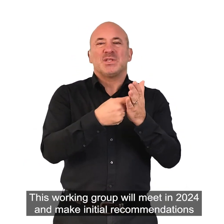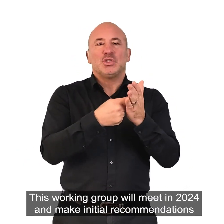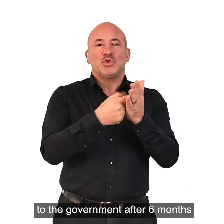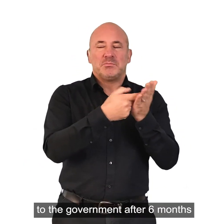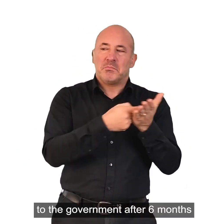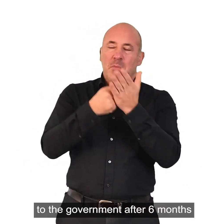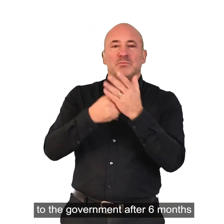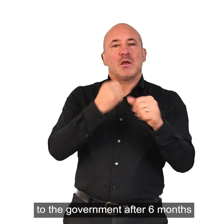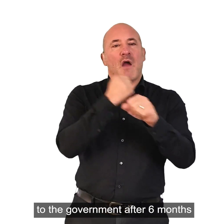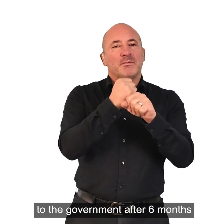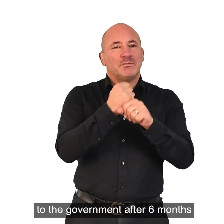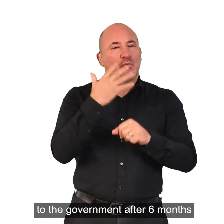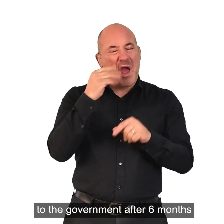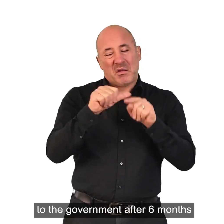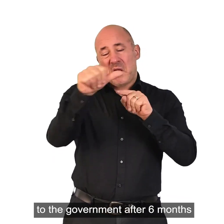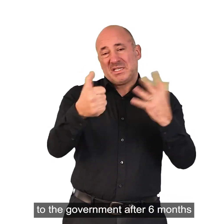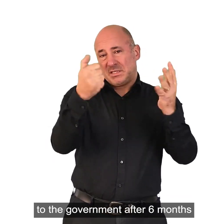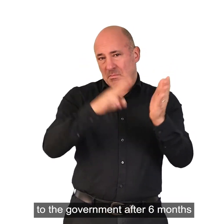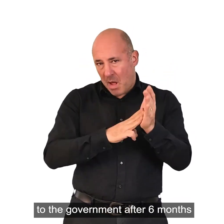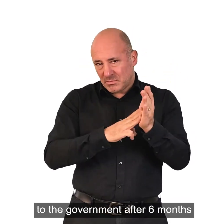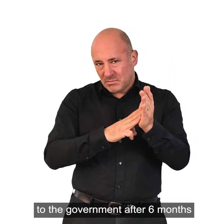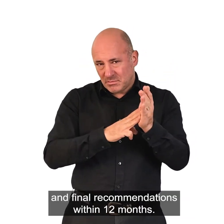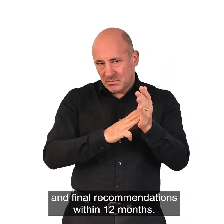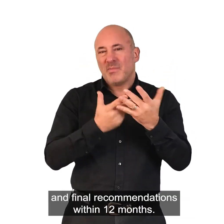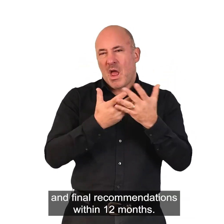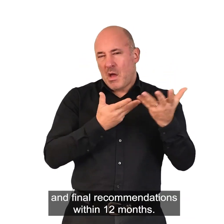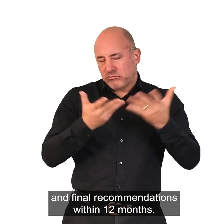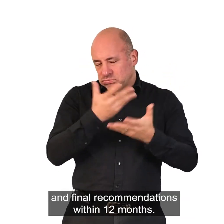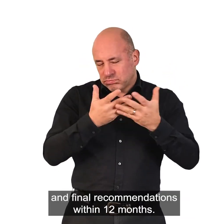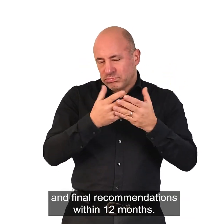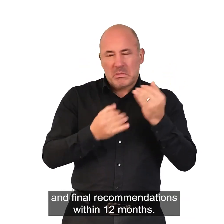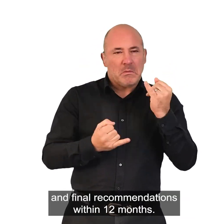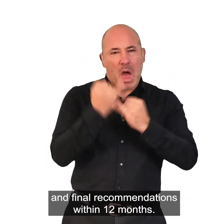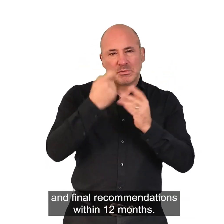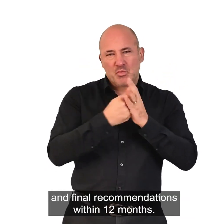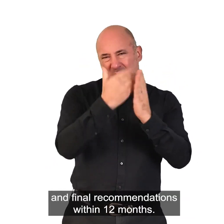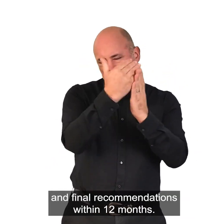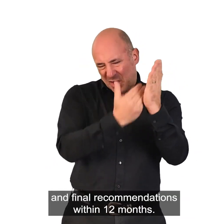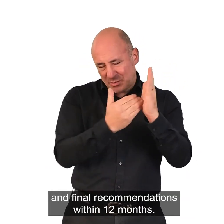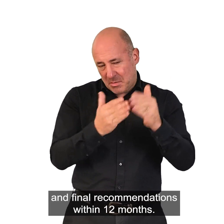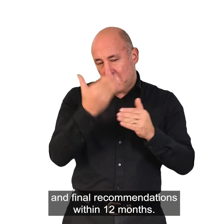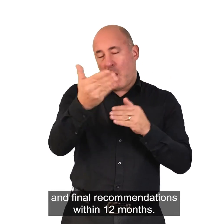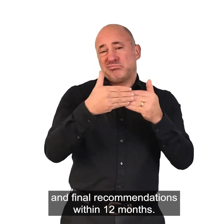to the government after 6 months, and final recommendations within 12 months.